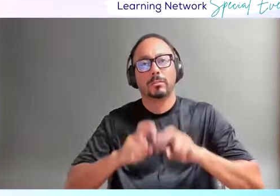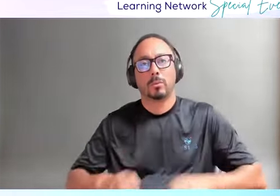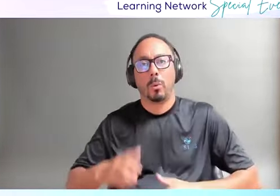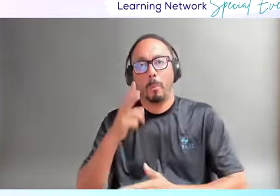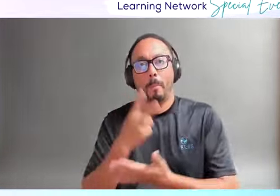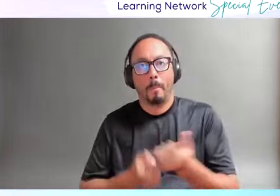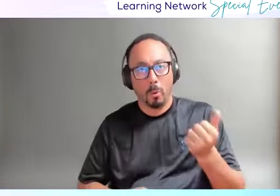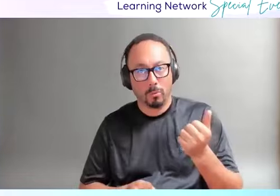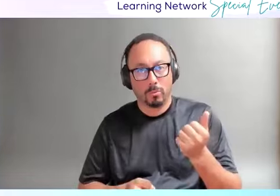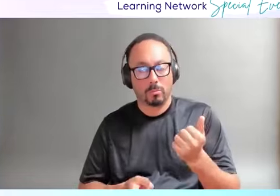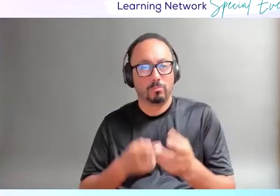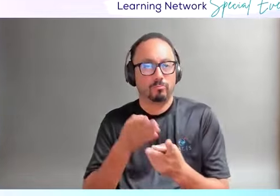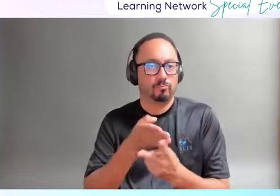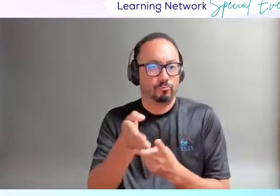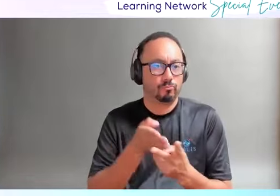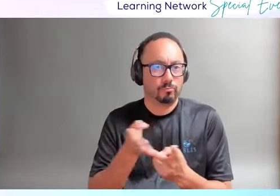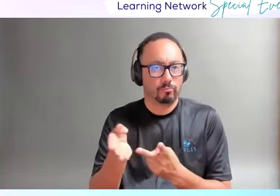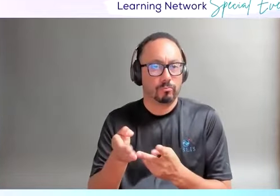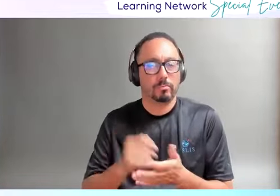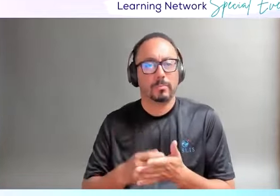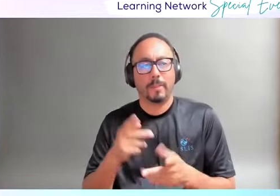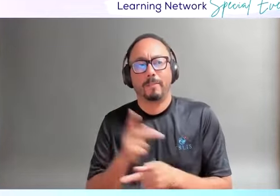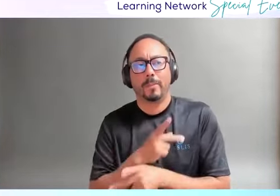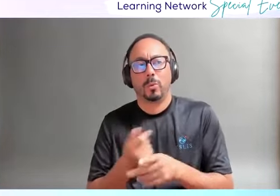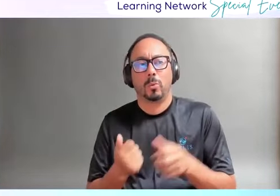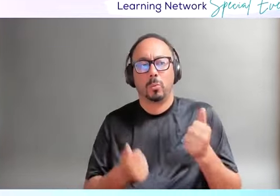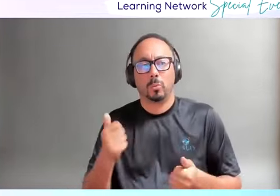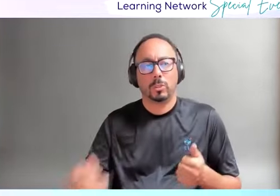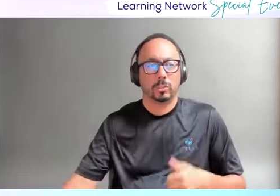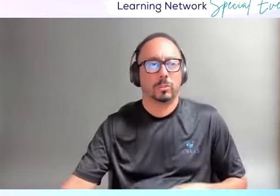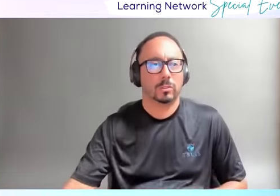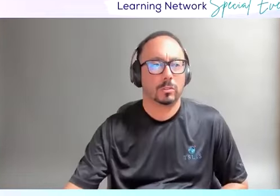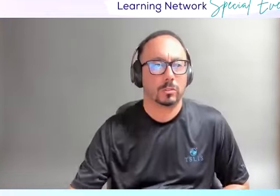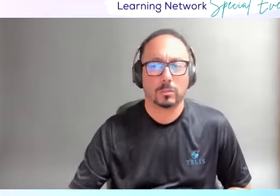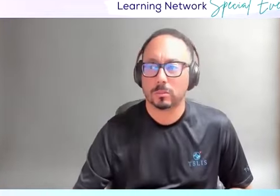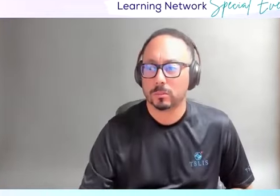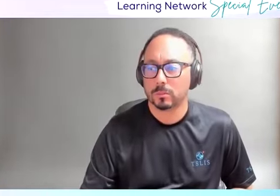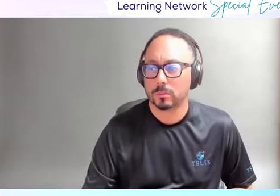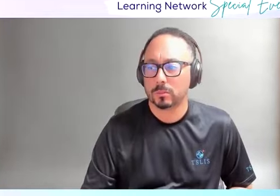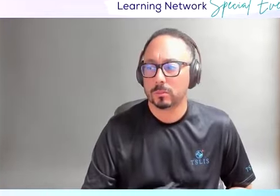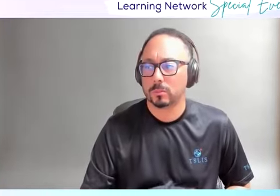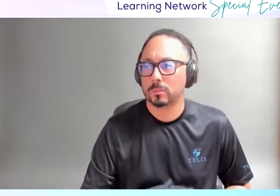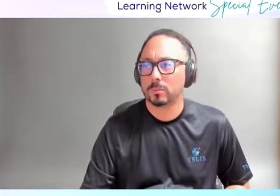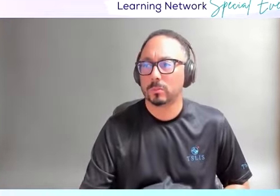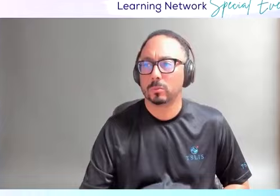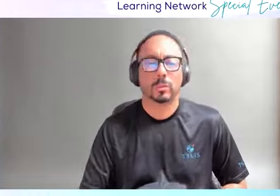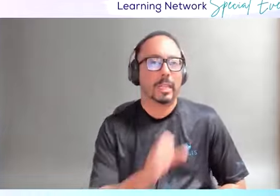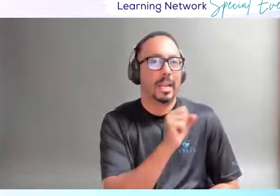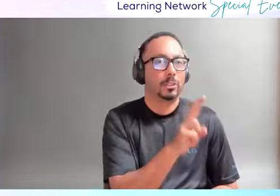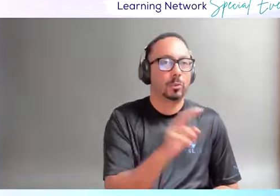out which field had what principle. And we found evidence that all of these